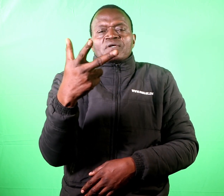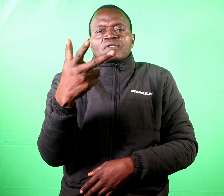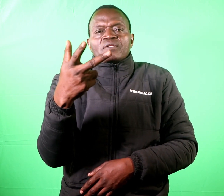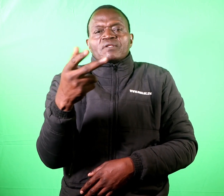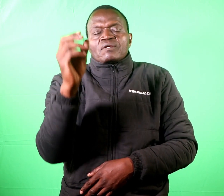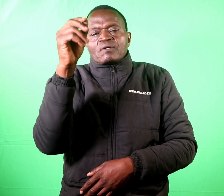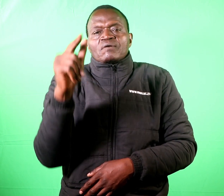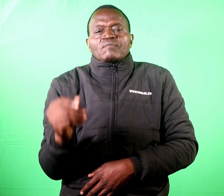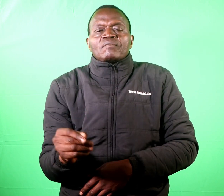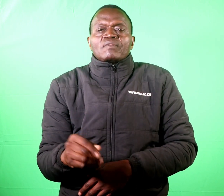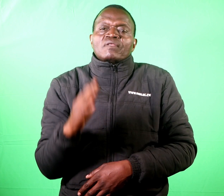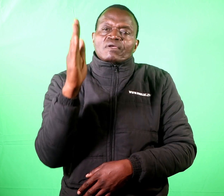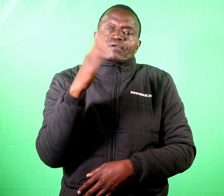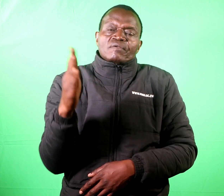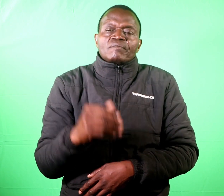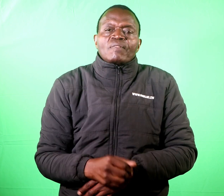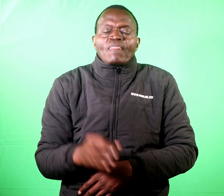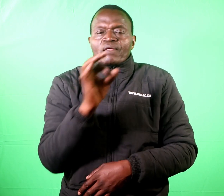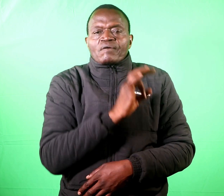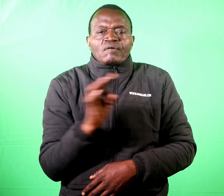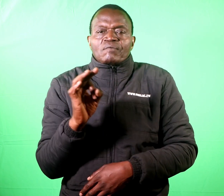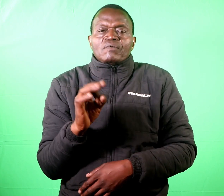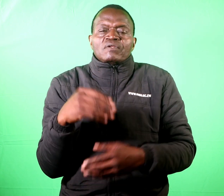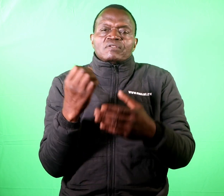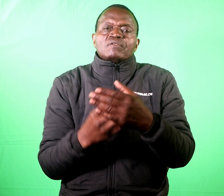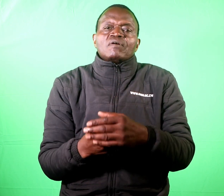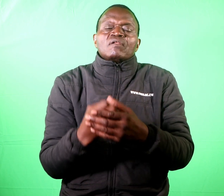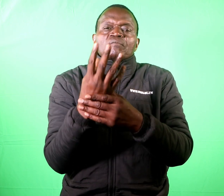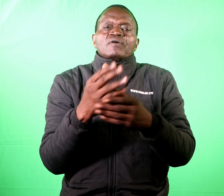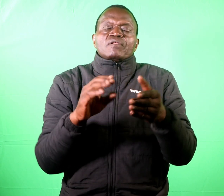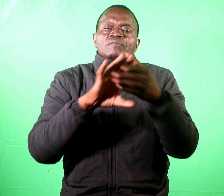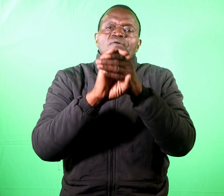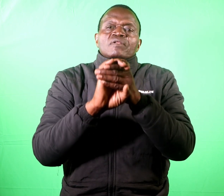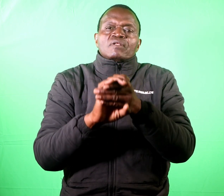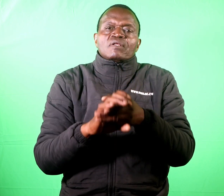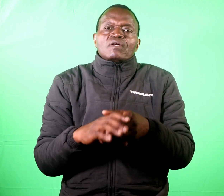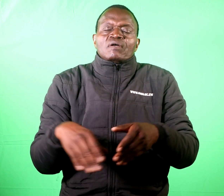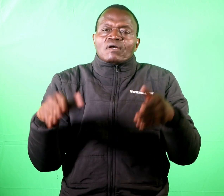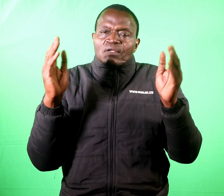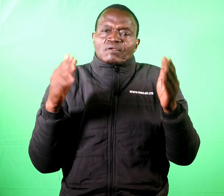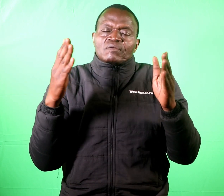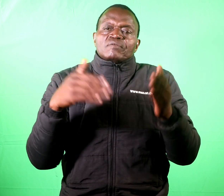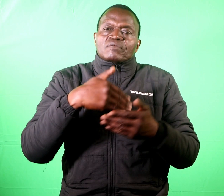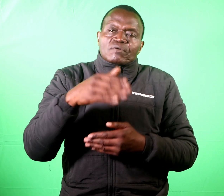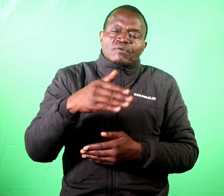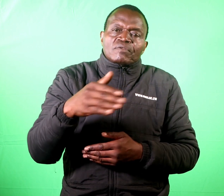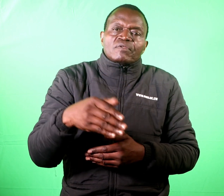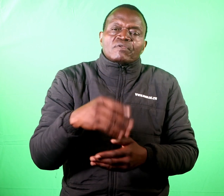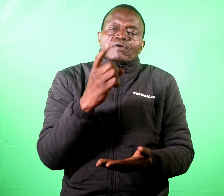10. Government and its development partners are recommended to continue implementing